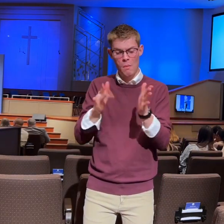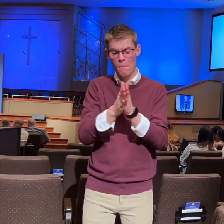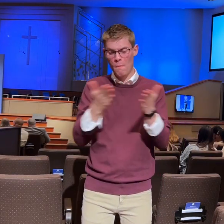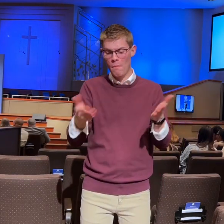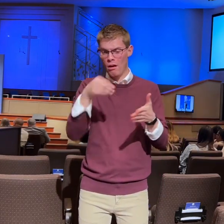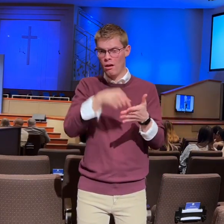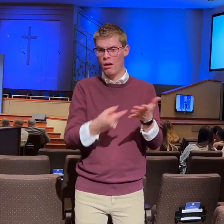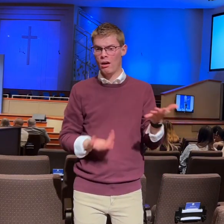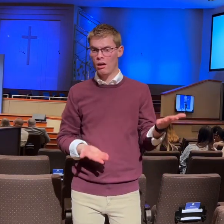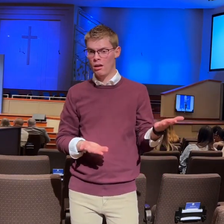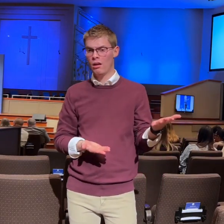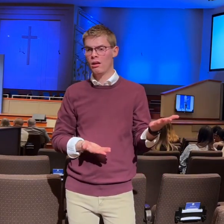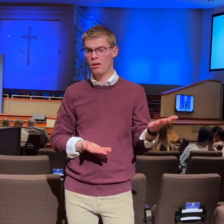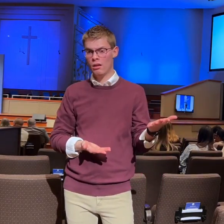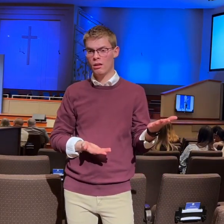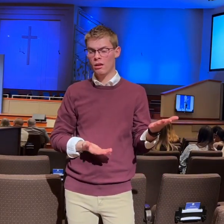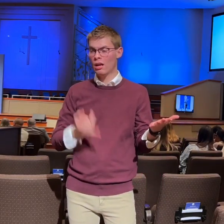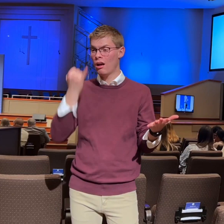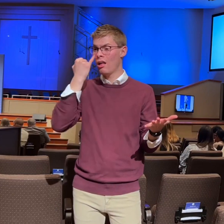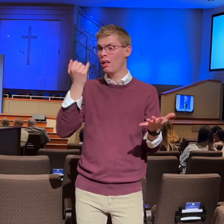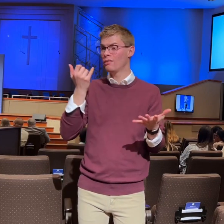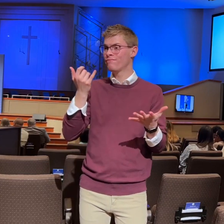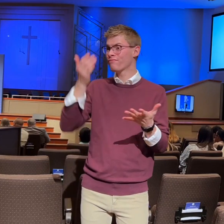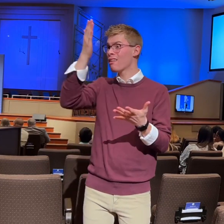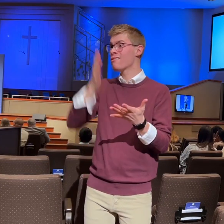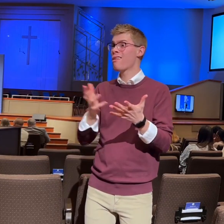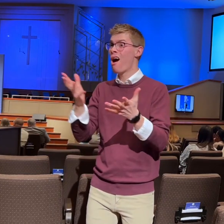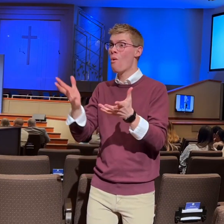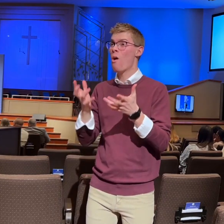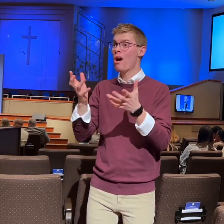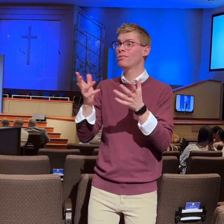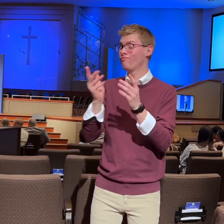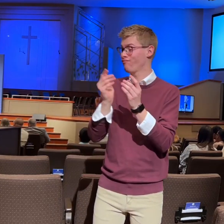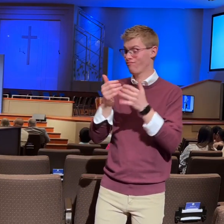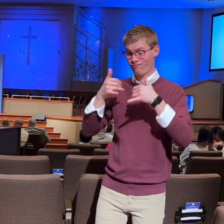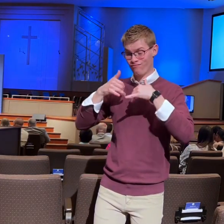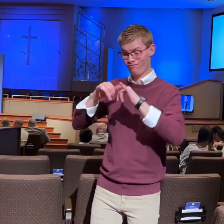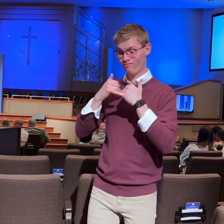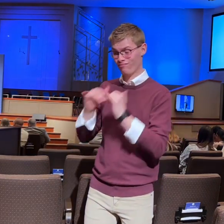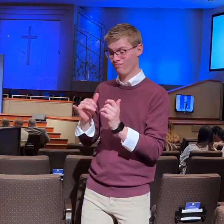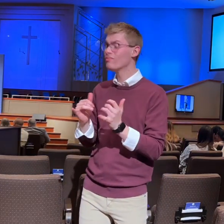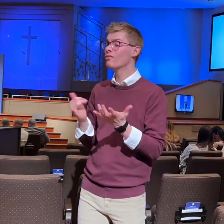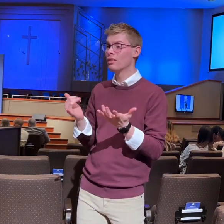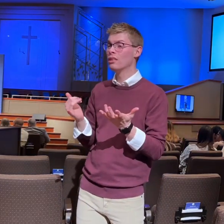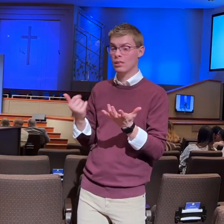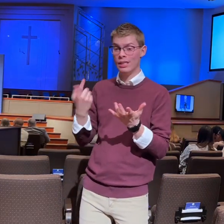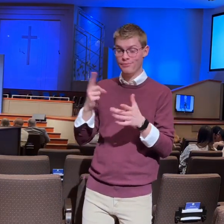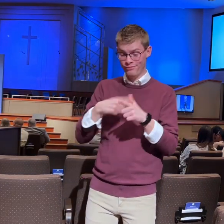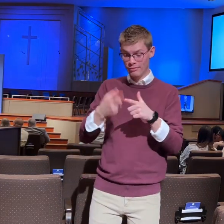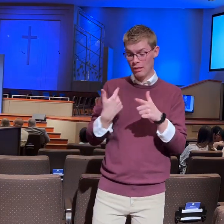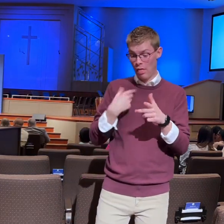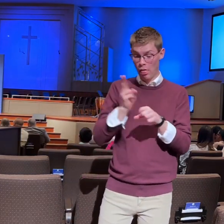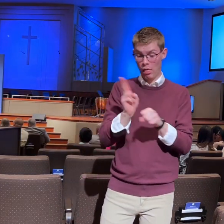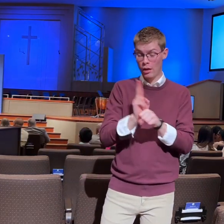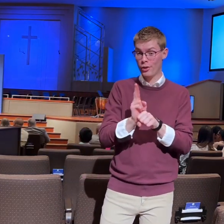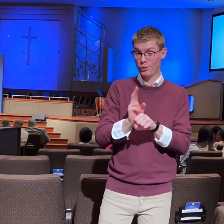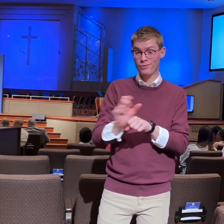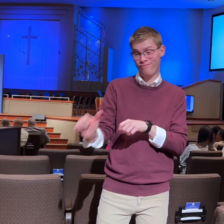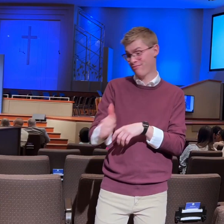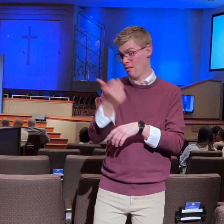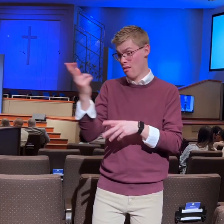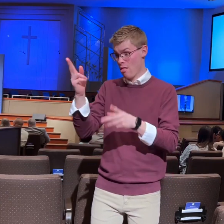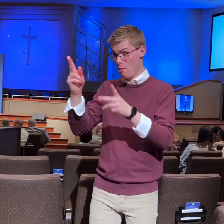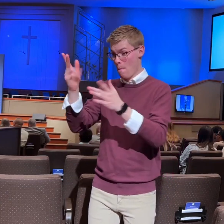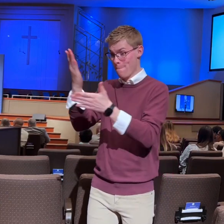get done, if God lets me get every word of this book, we'll start over and some more of the word of God because even as I'm seeing the book of Romans, God's already given me so much more there